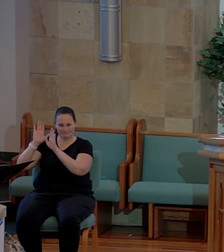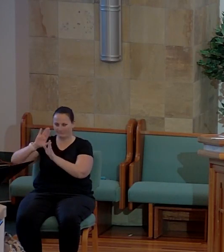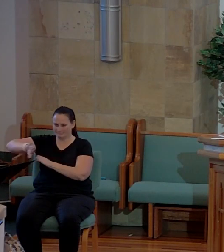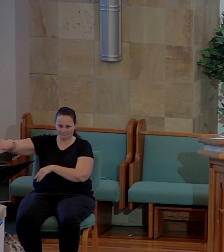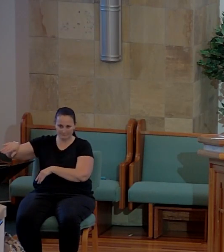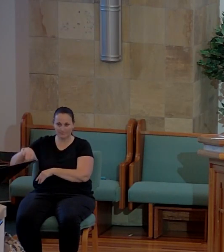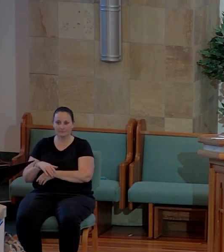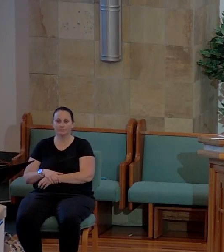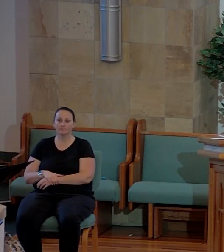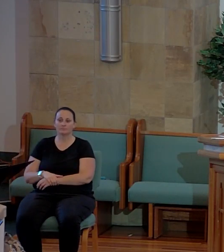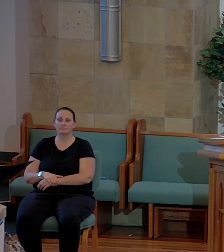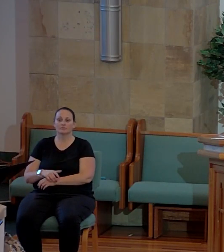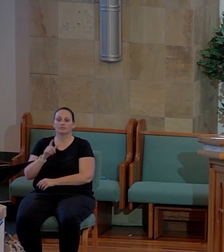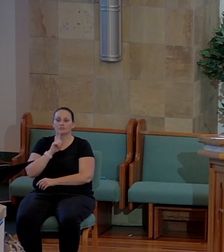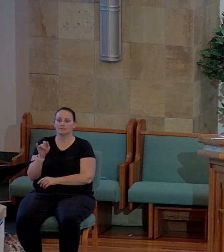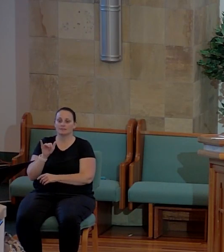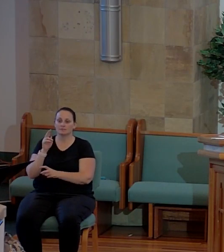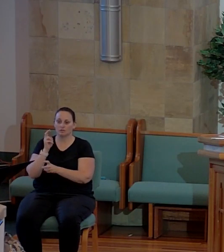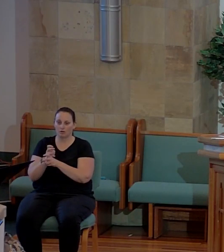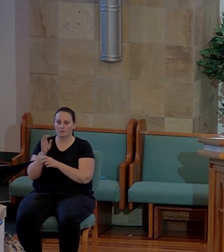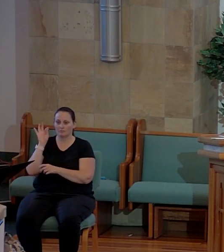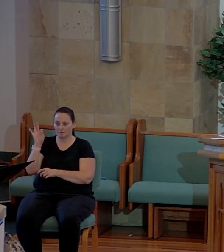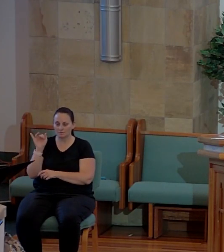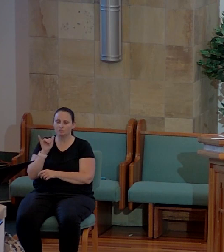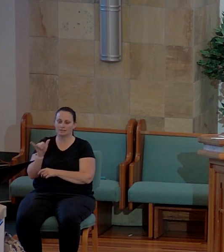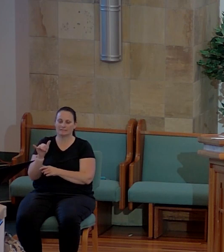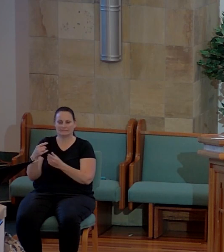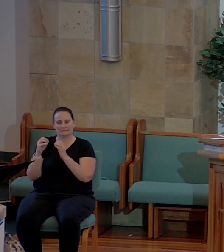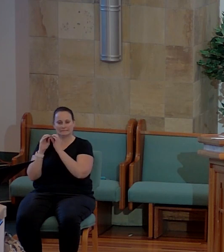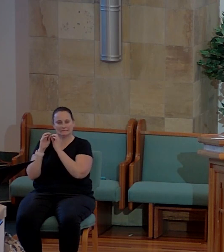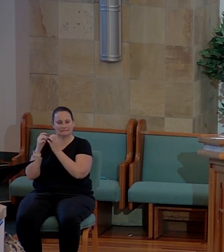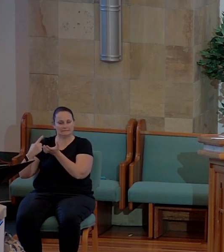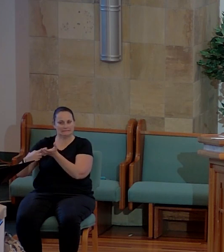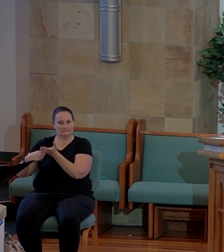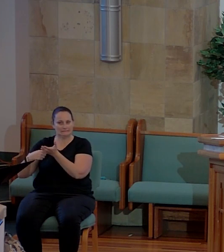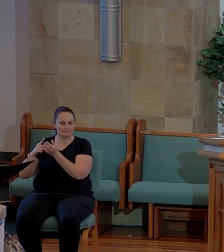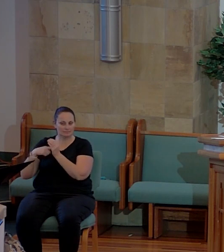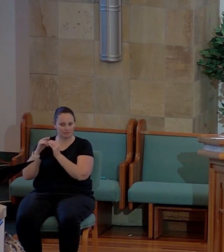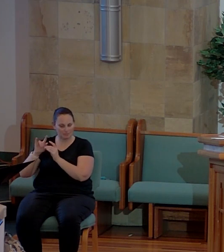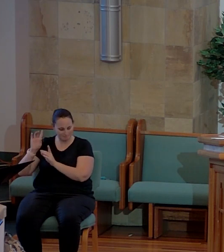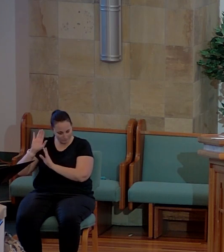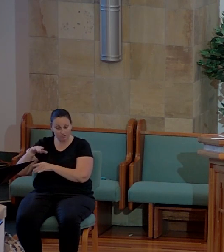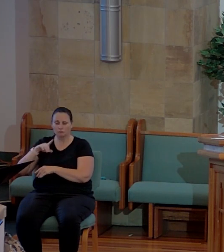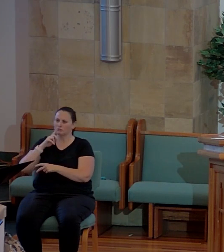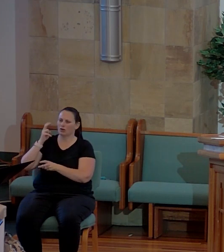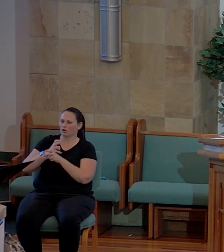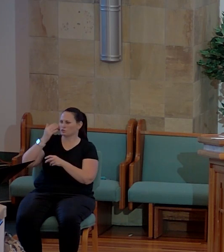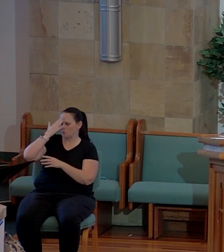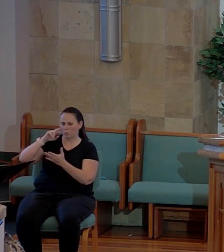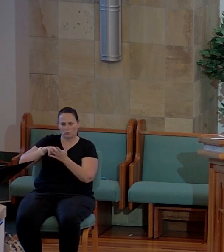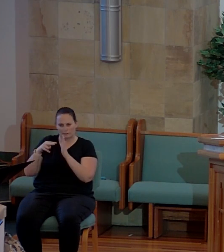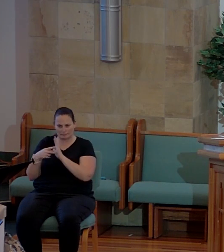son. It is a hard passage, it is a controversial passage, and it is hard to know what it